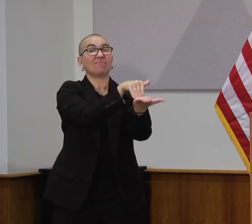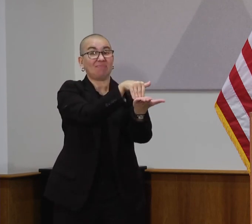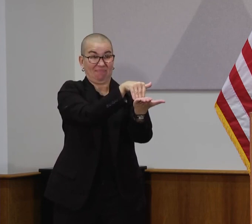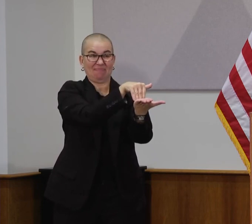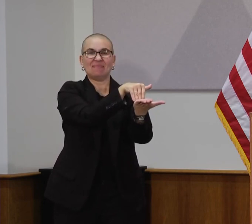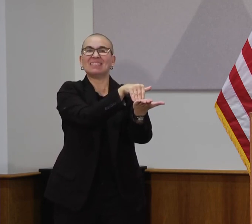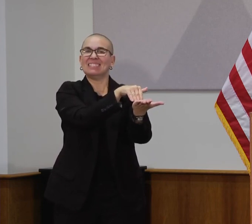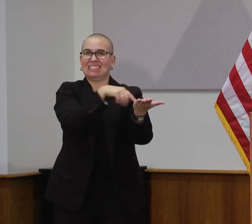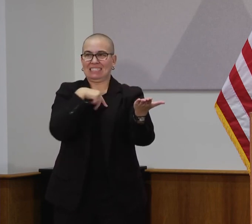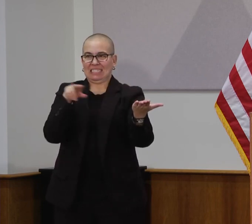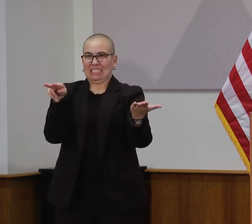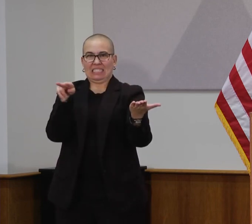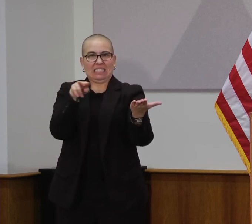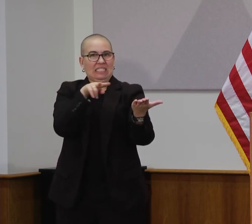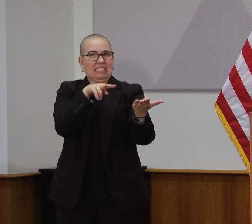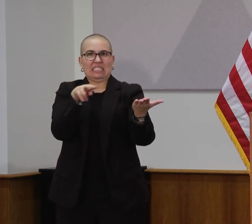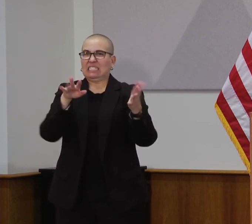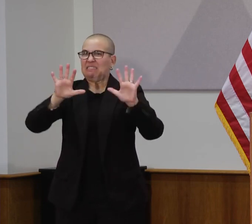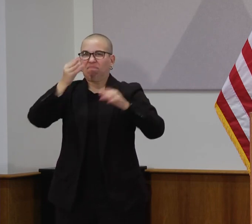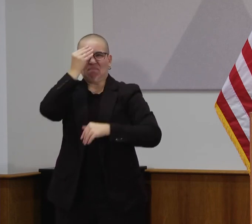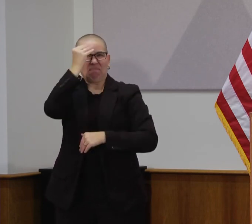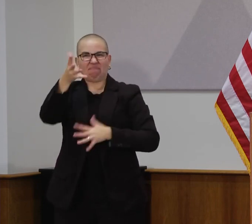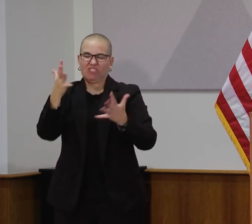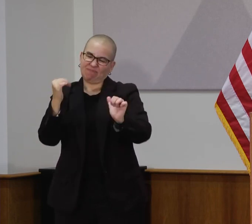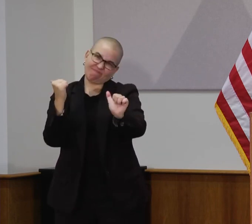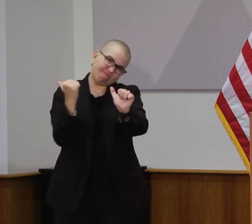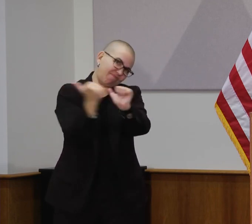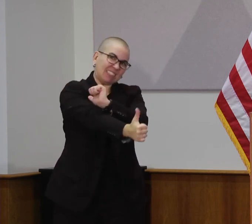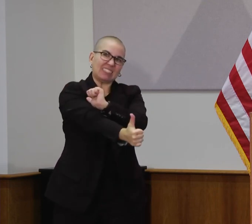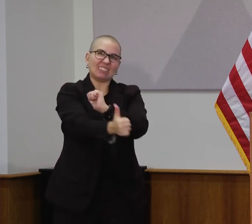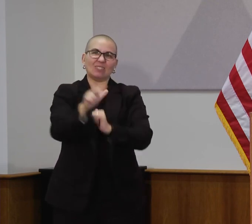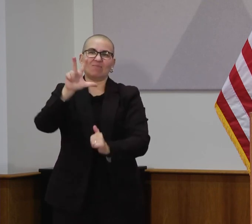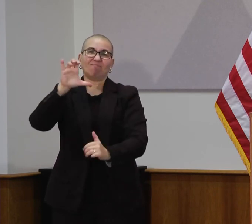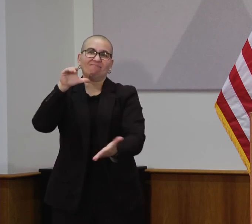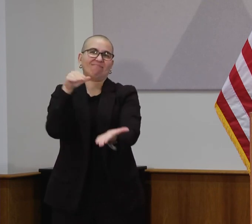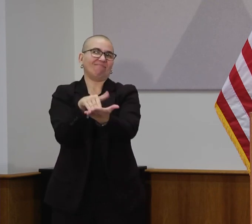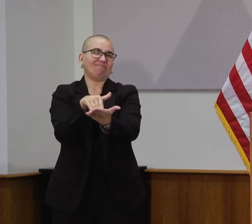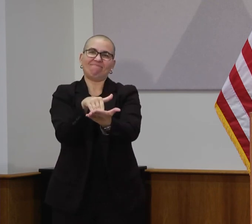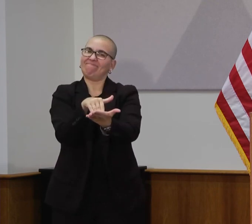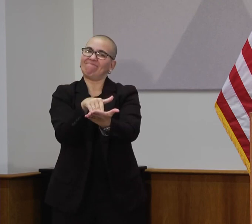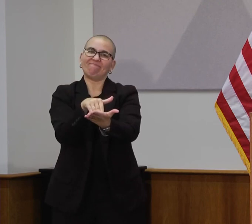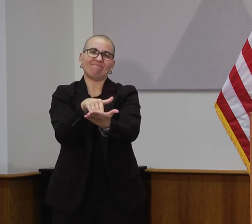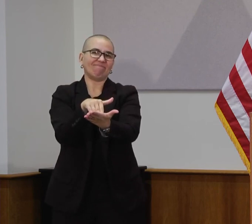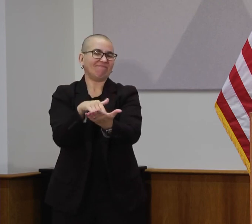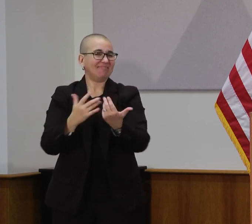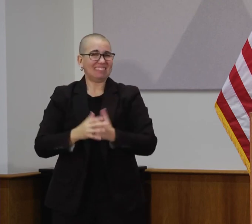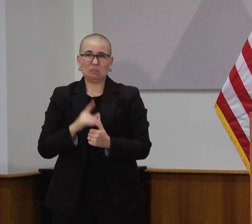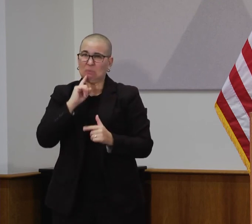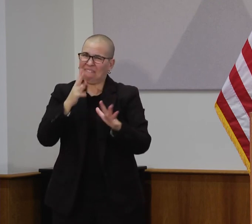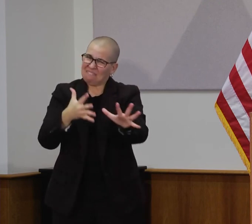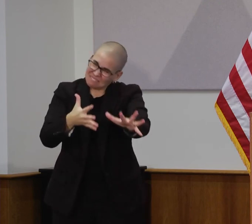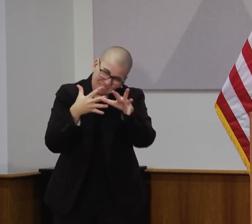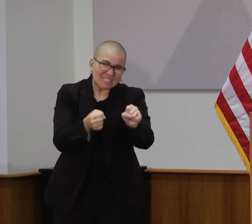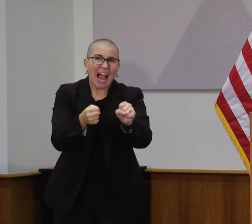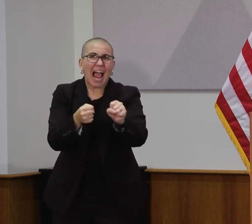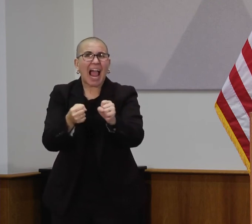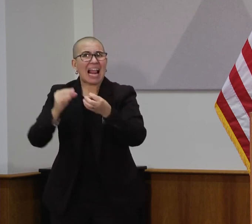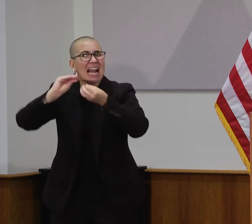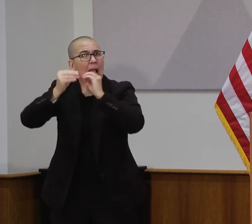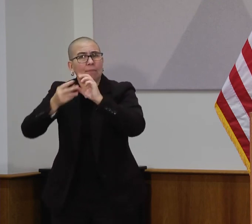surpass 300,000 cases next week. So the rate of increase has just accelerated far beyond even our